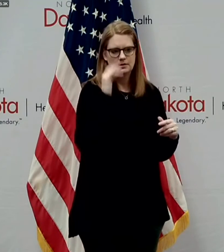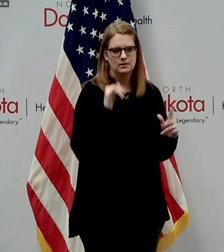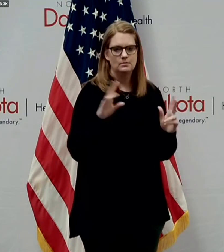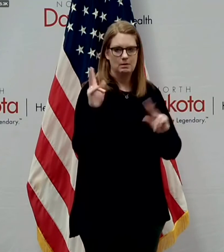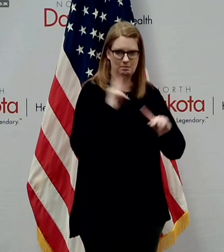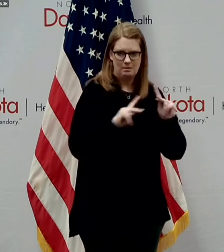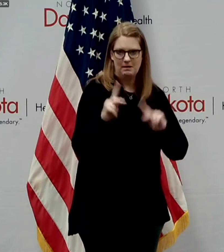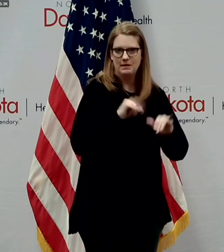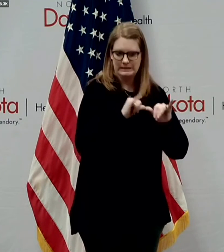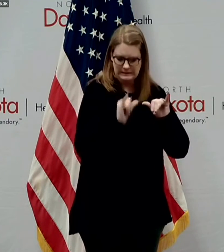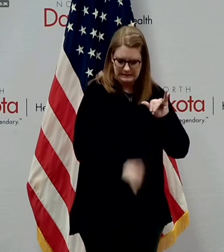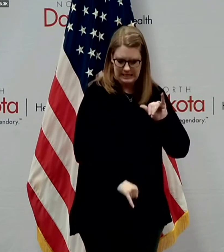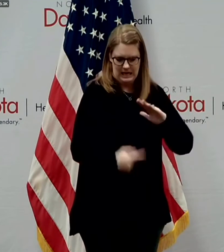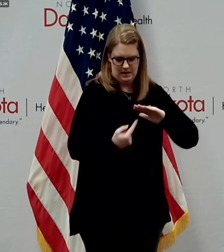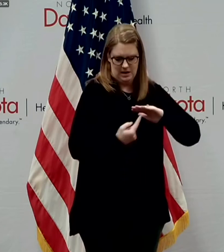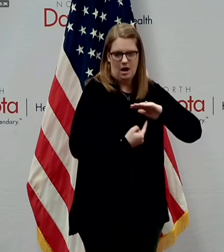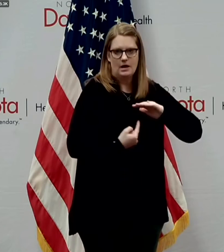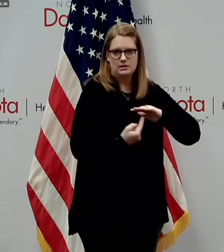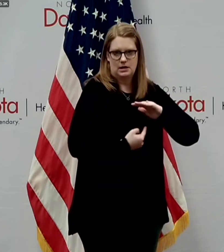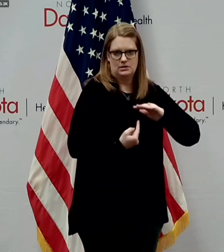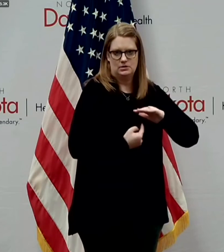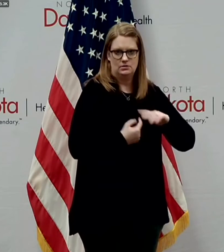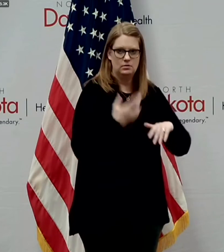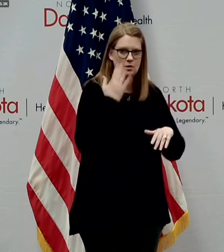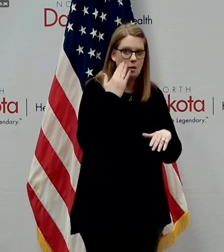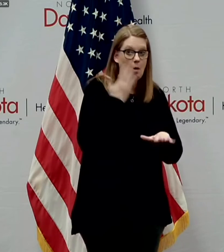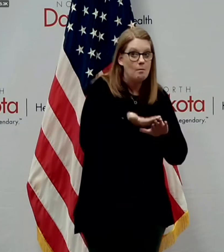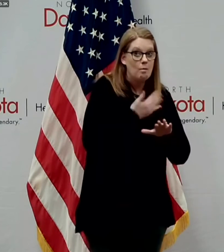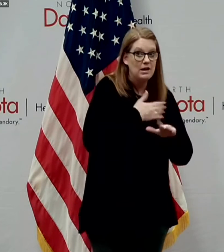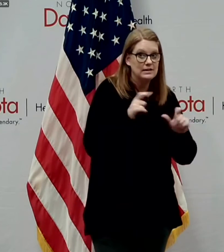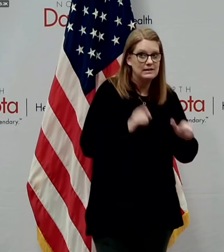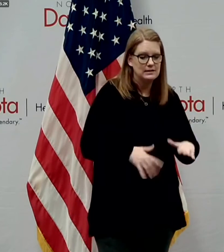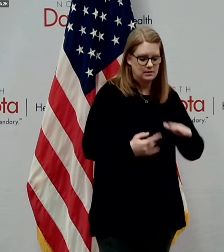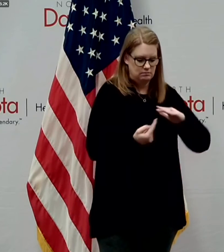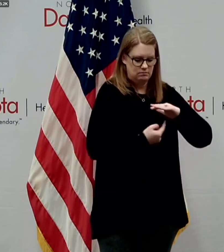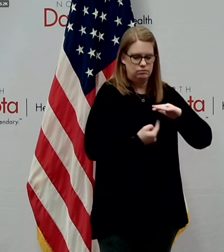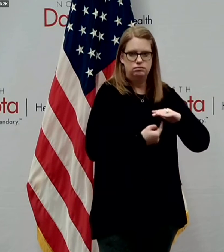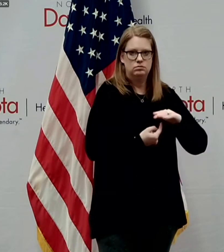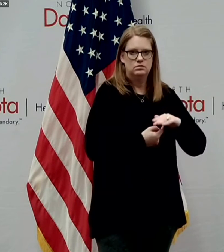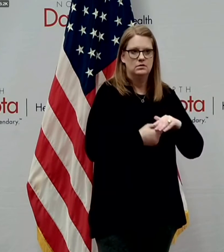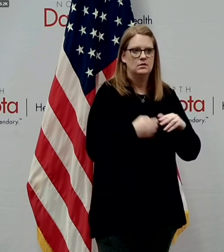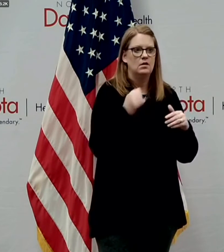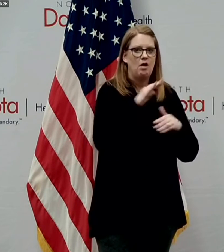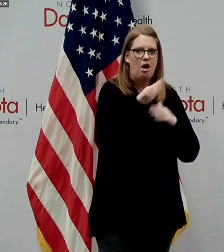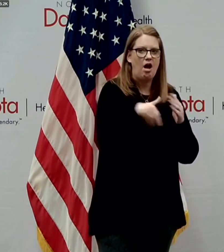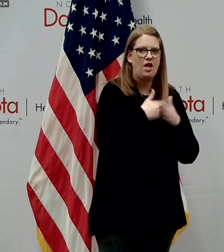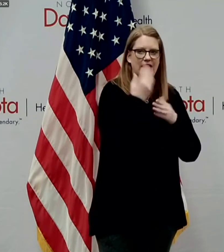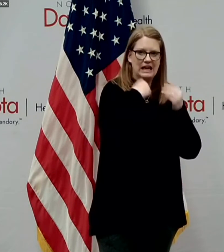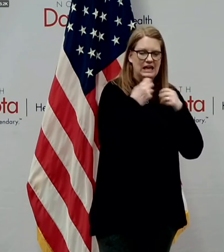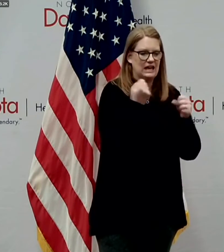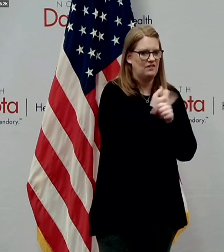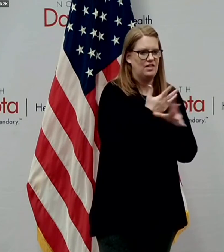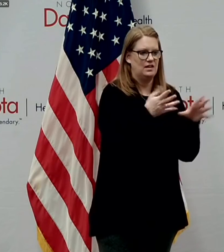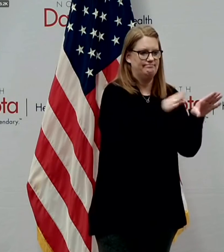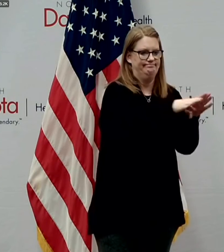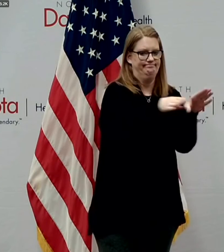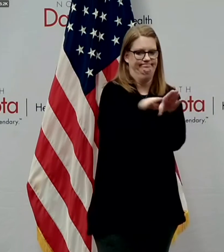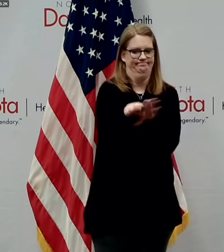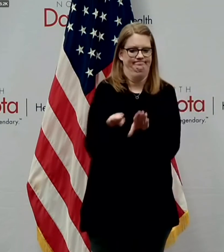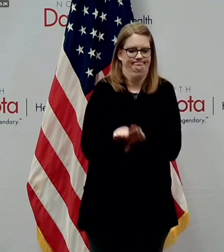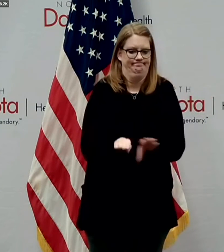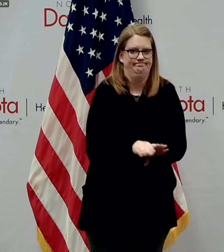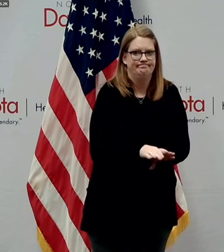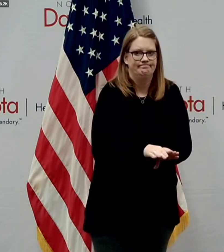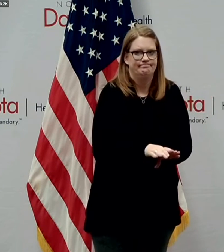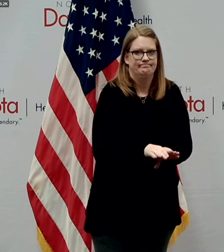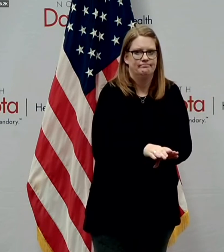in isolation prior to when we got the testing done. They closed all their congregate eating and all their workout facilities, all that stuff. That's the